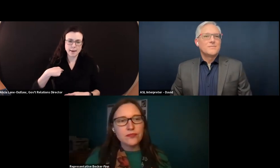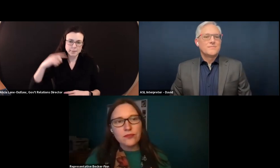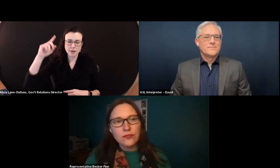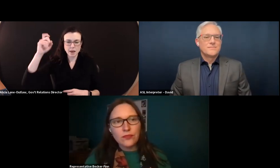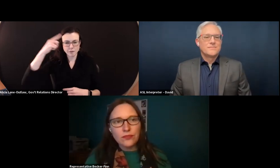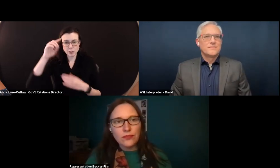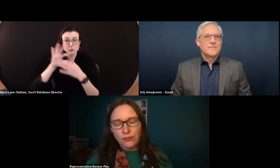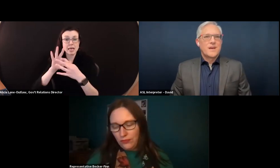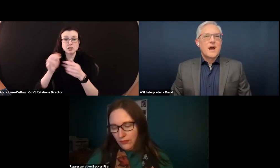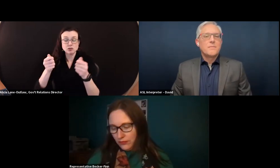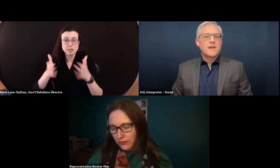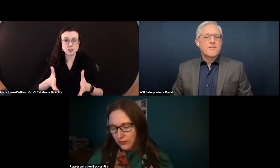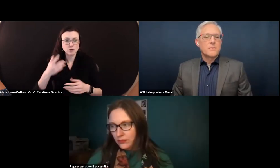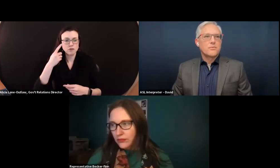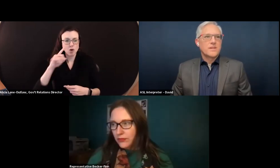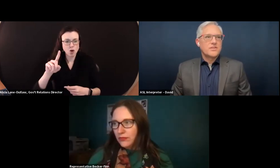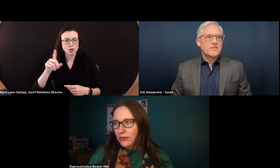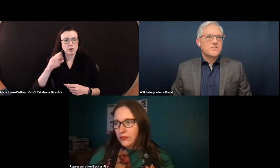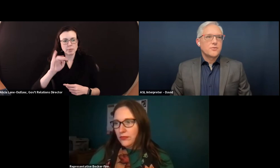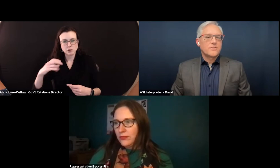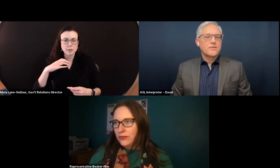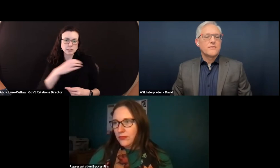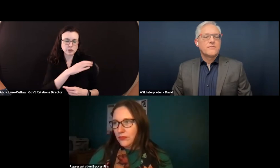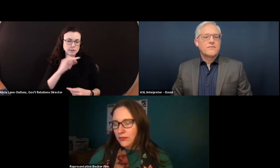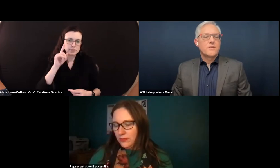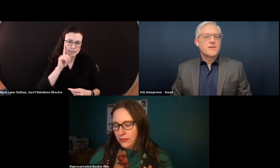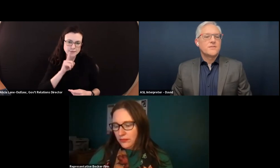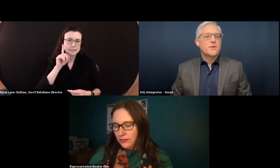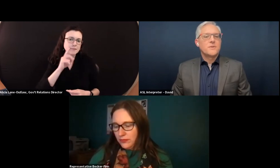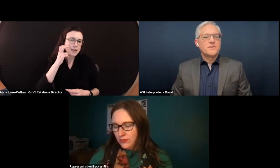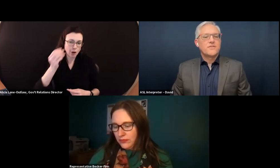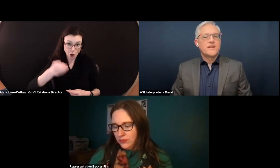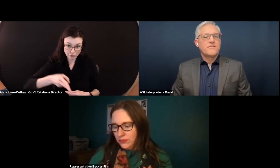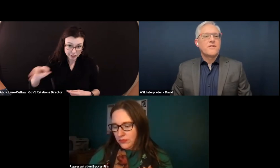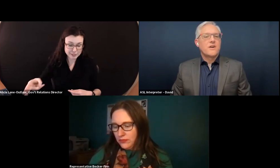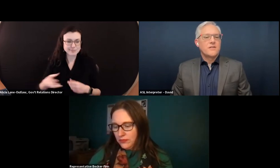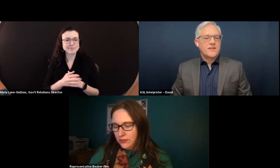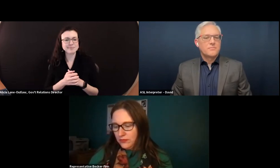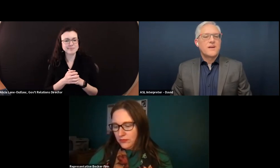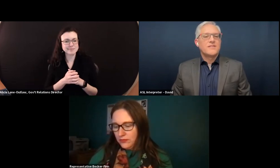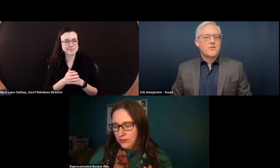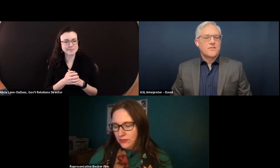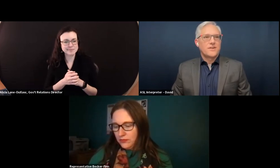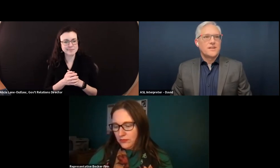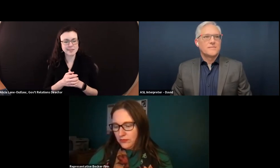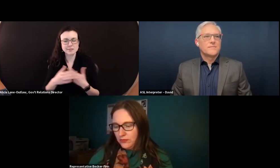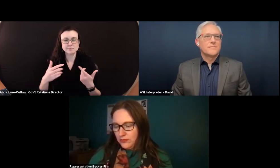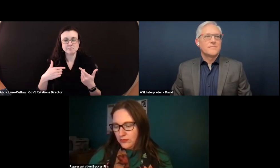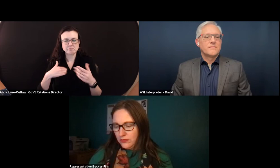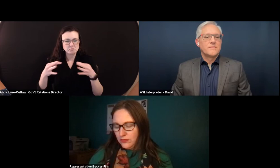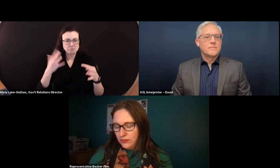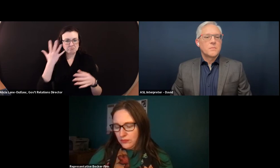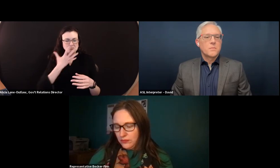Outlaw. I'm the Government Relations Director for the Minnesota Commission for the Deaf, Deafblind, and Hard of Hearing.